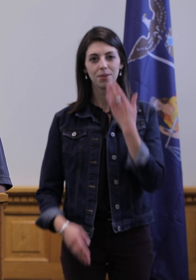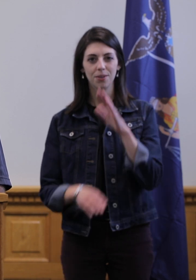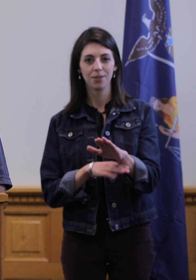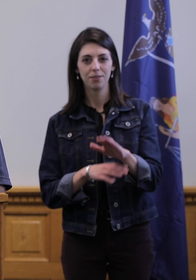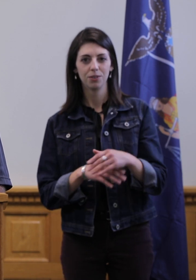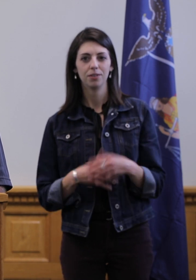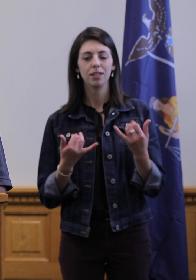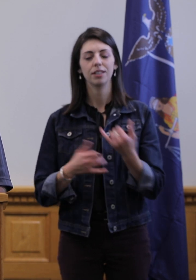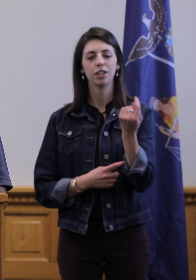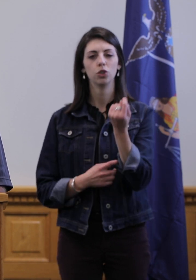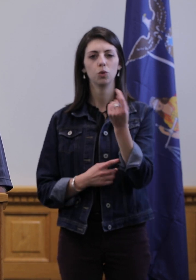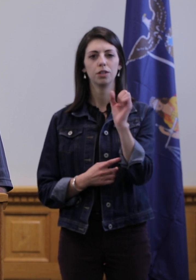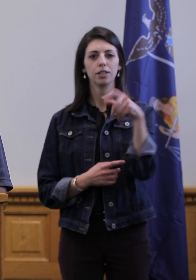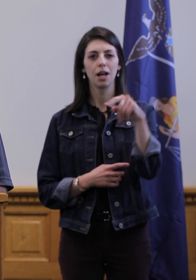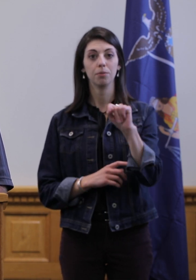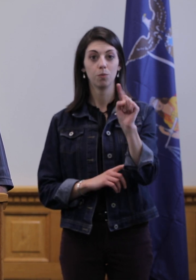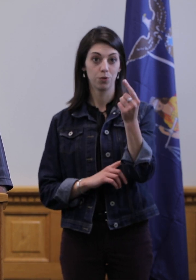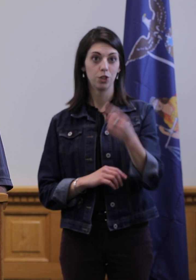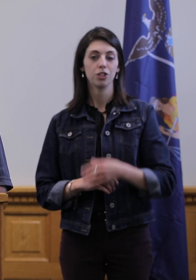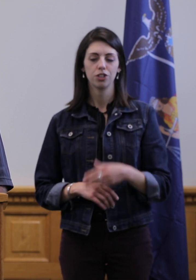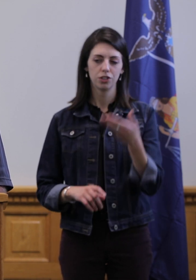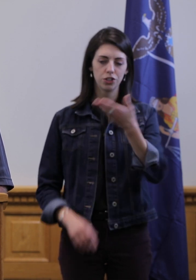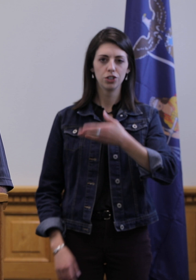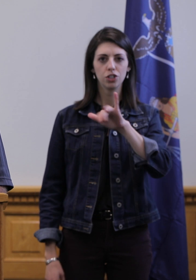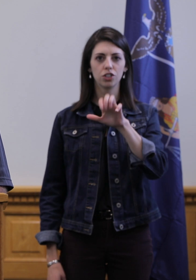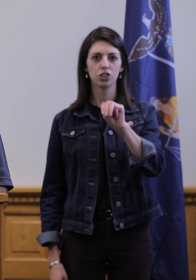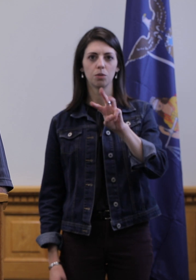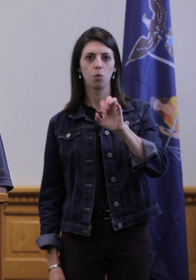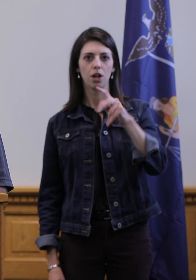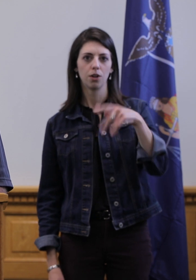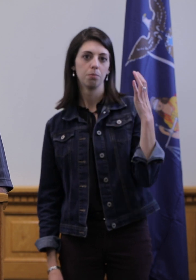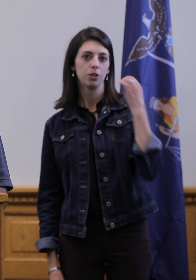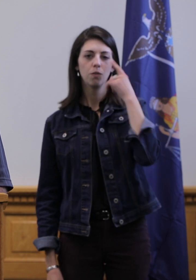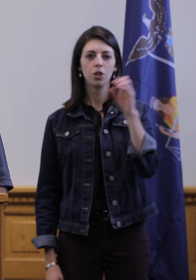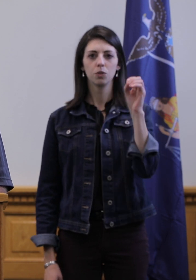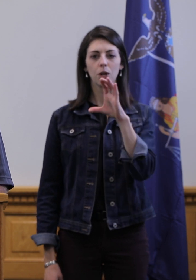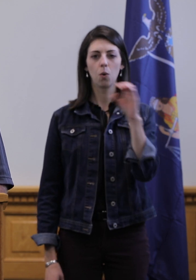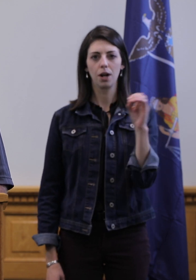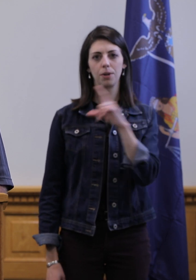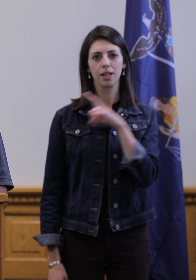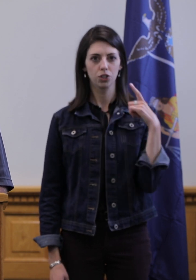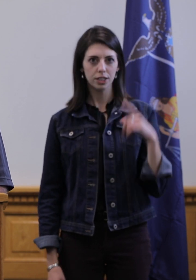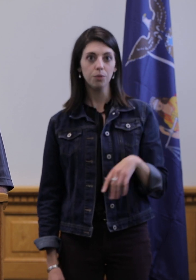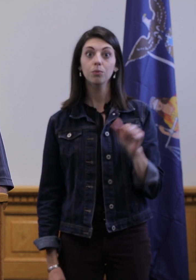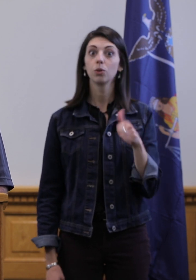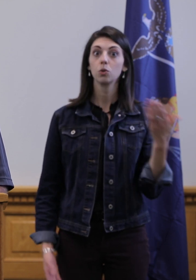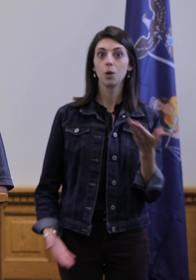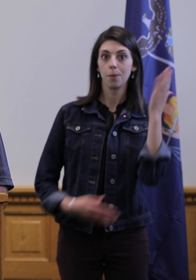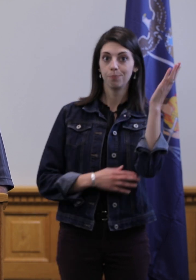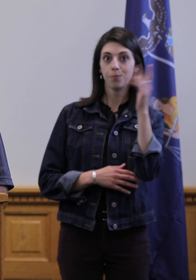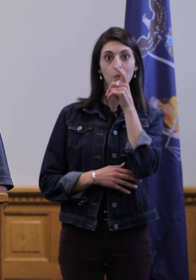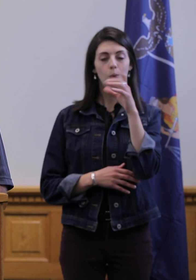Good afternoon. Today is Tuesday, September 1st. I'm Jim Weatherup, Chairman of the Oswego County Legislature. Joining me again today is